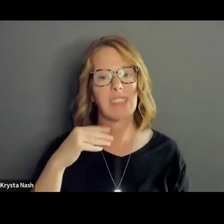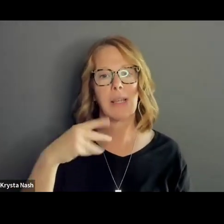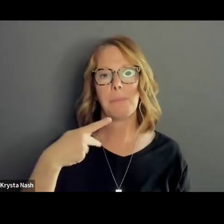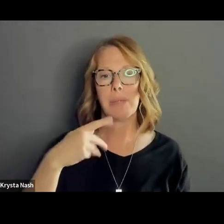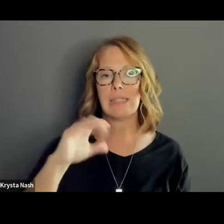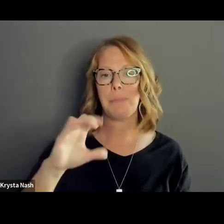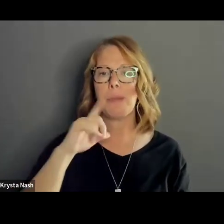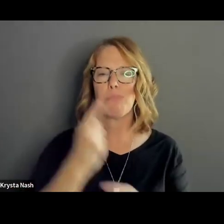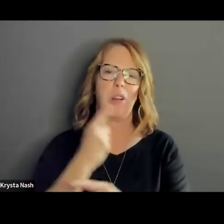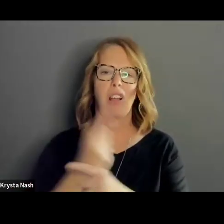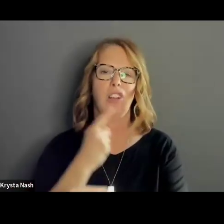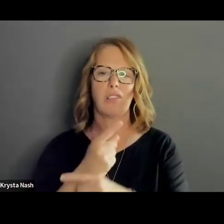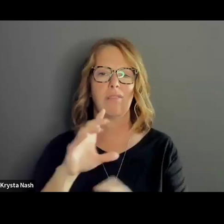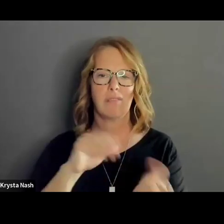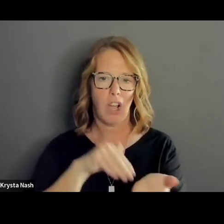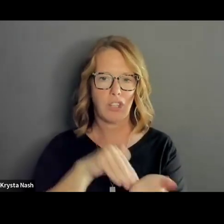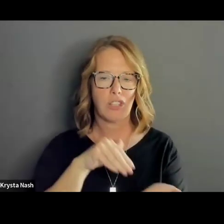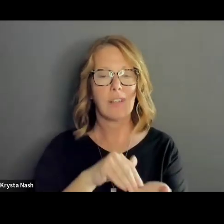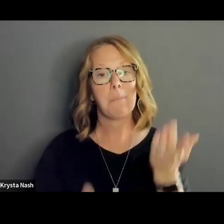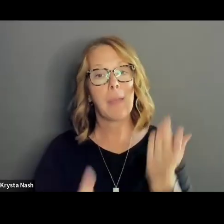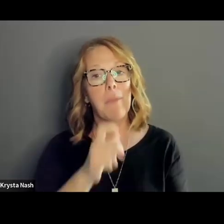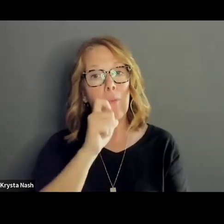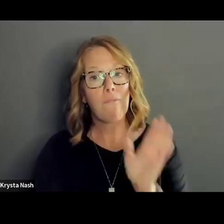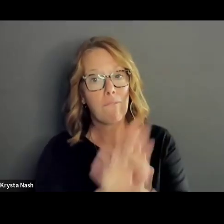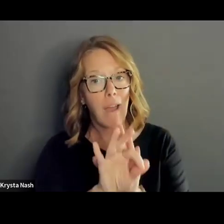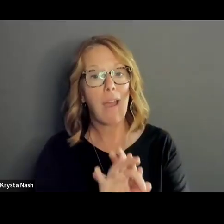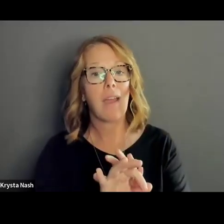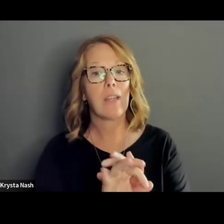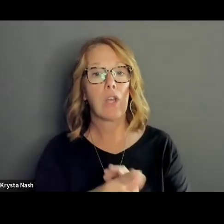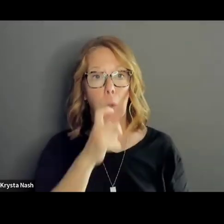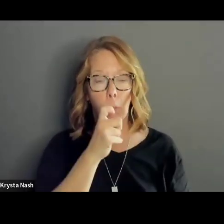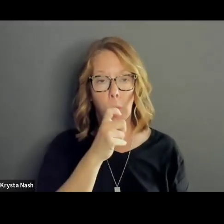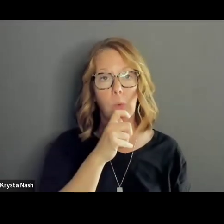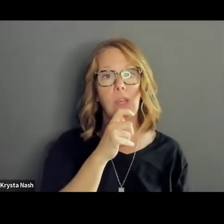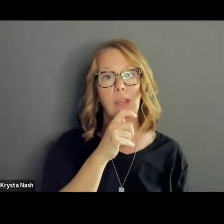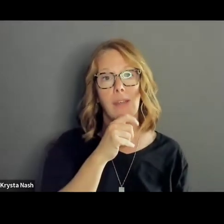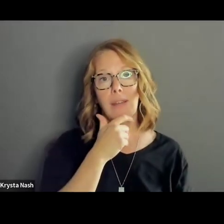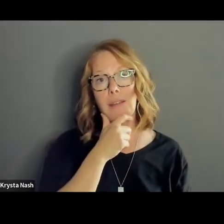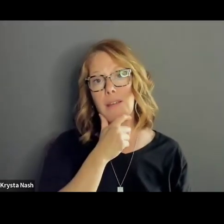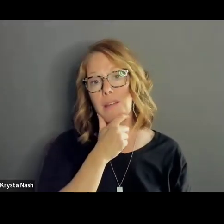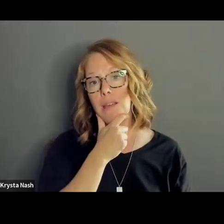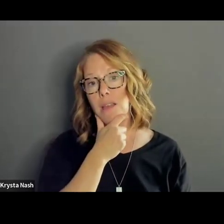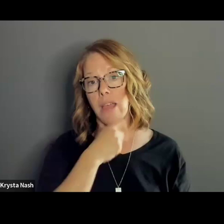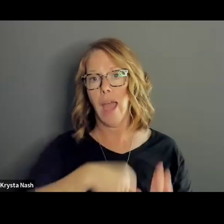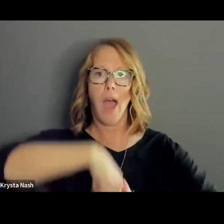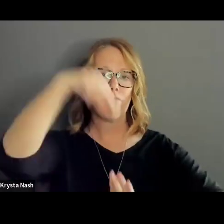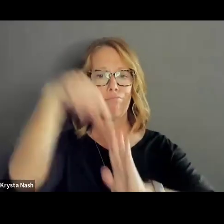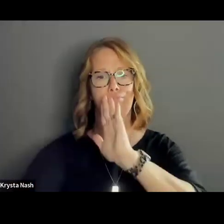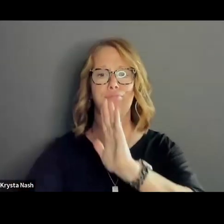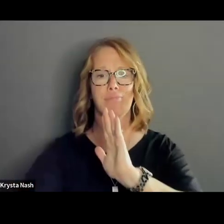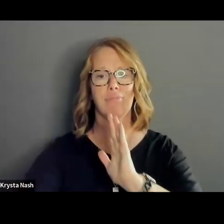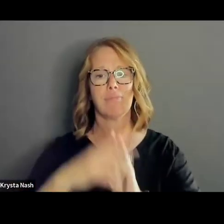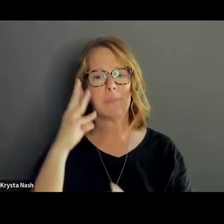so your regular doctor. You might not find one who is adept at all